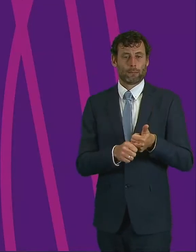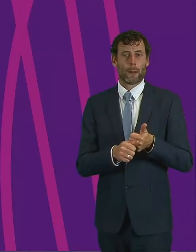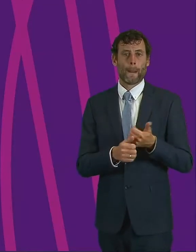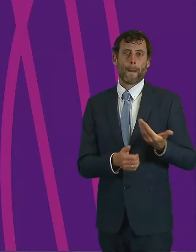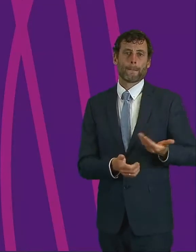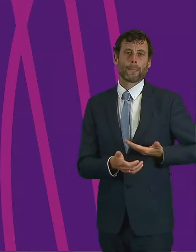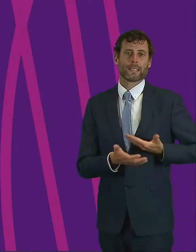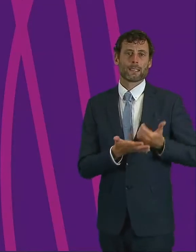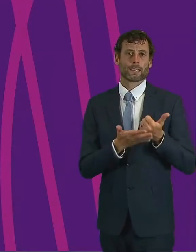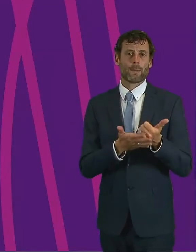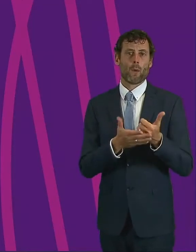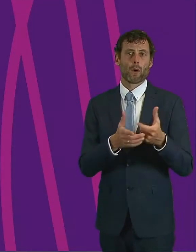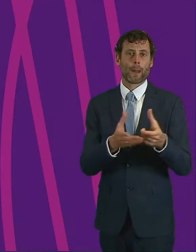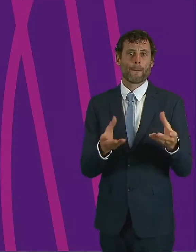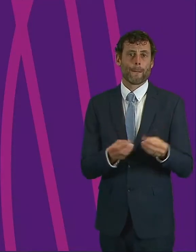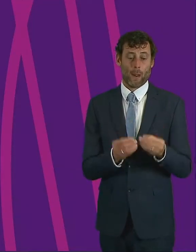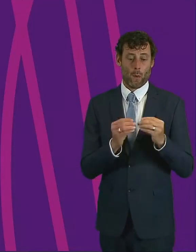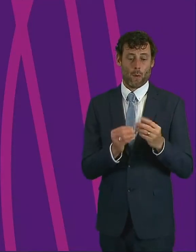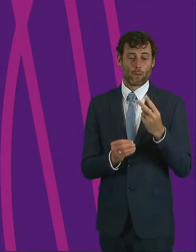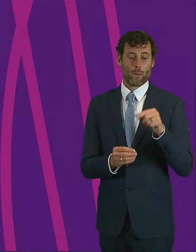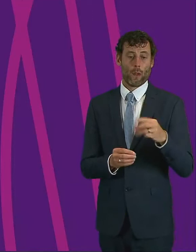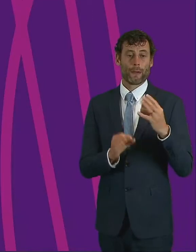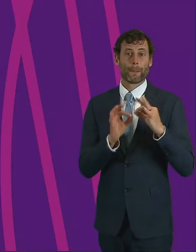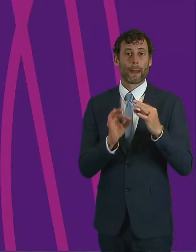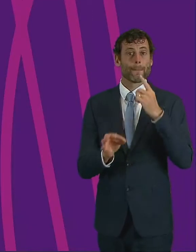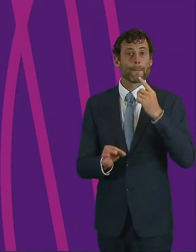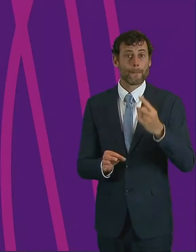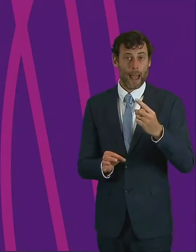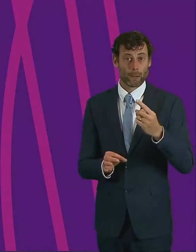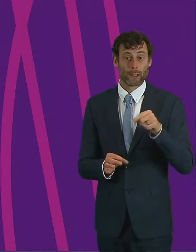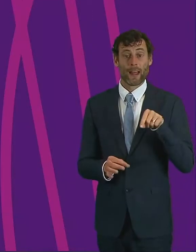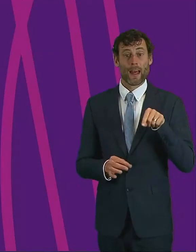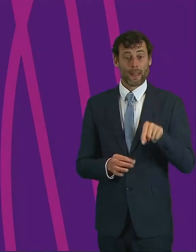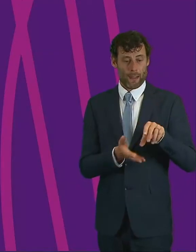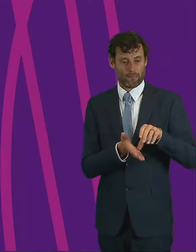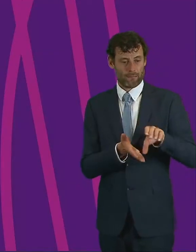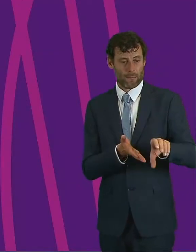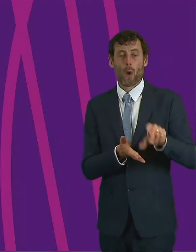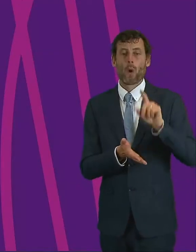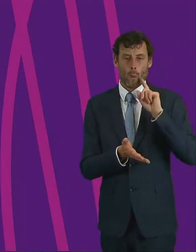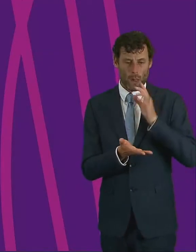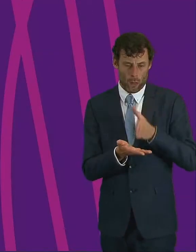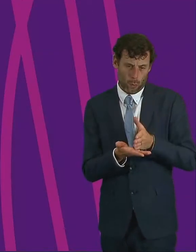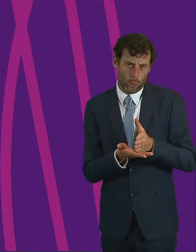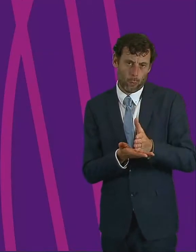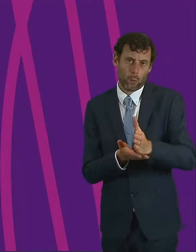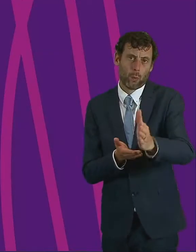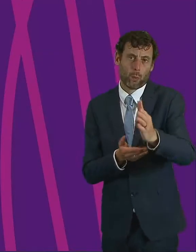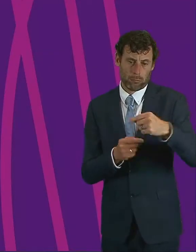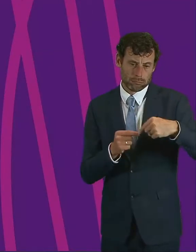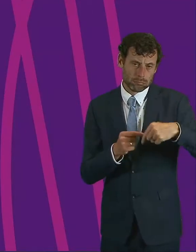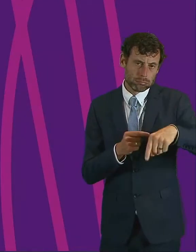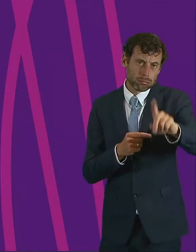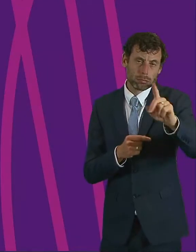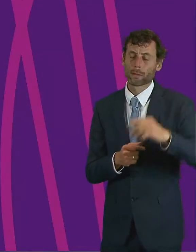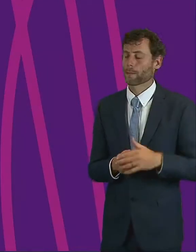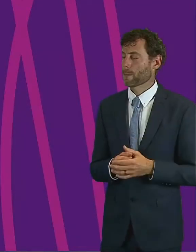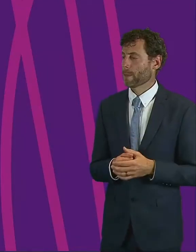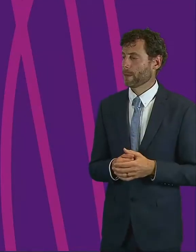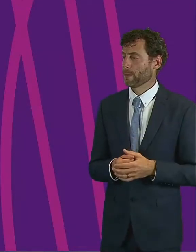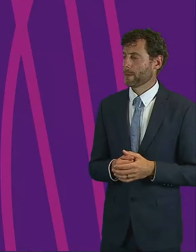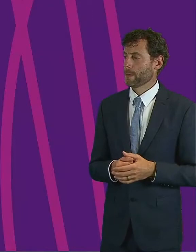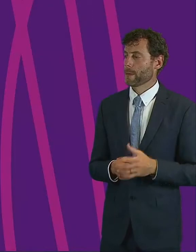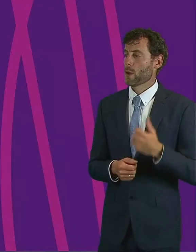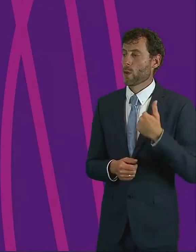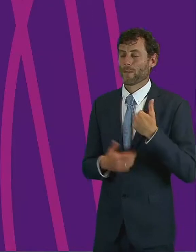over £2.3 billion, and that includes reliefs that will continue over the course of the coming year. We've already